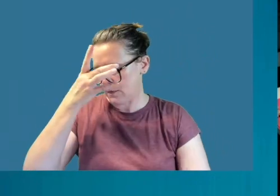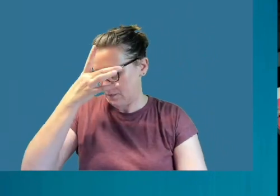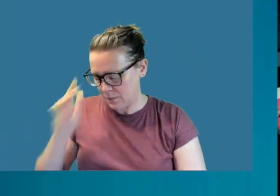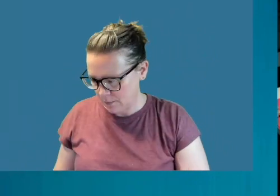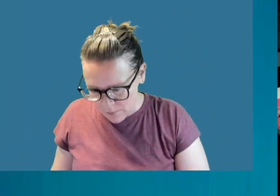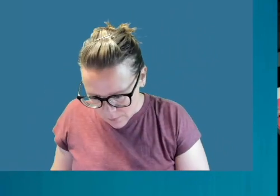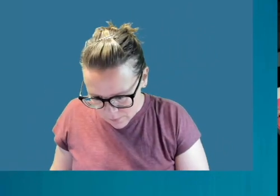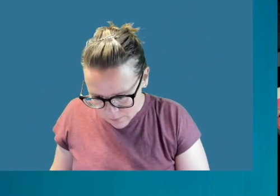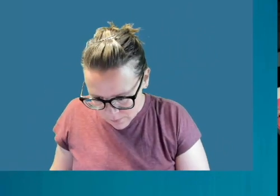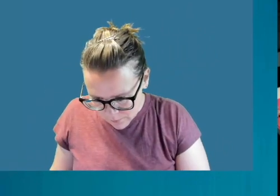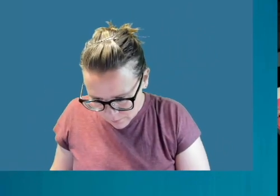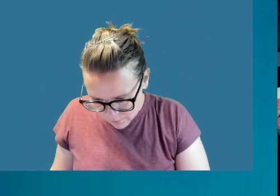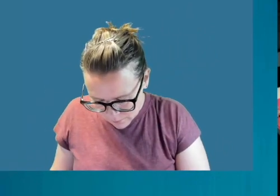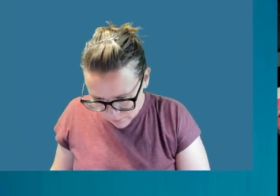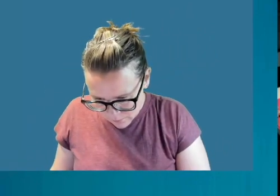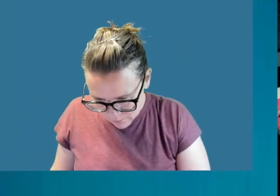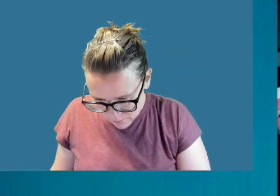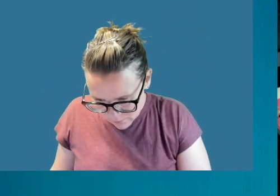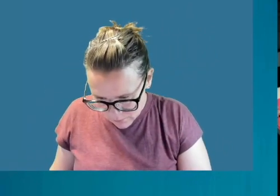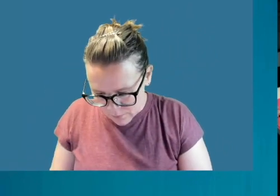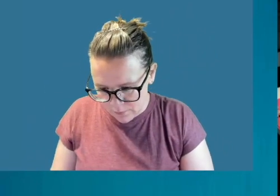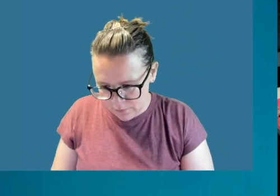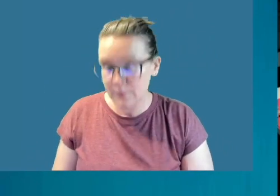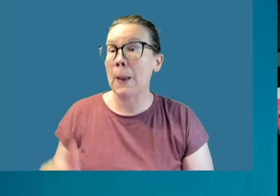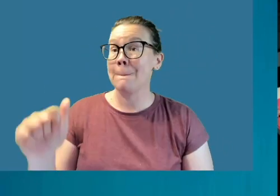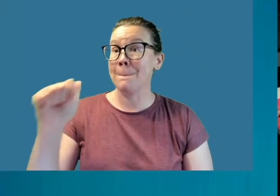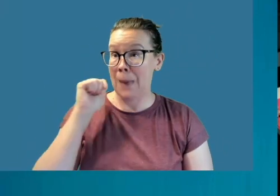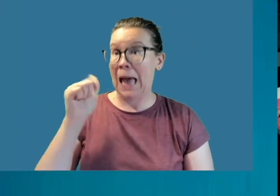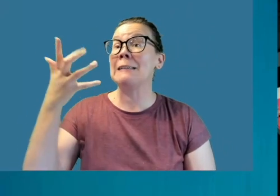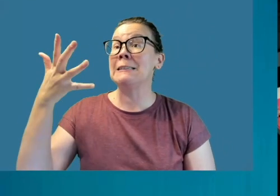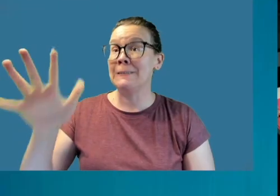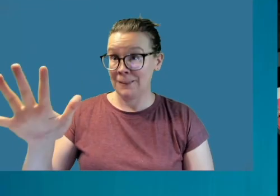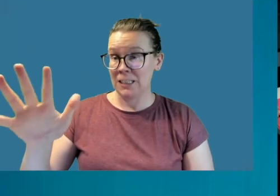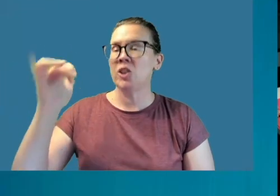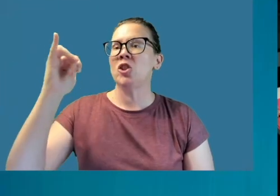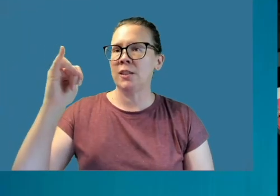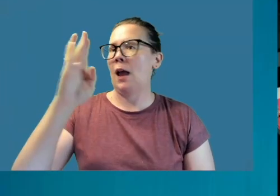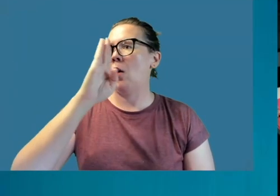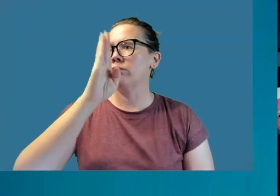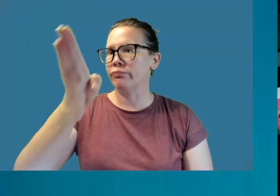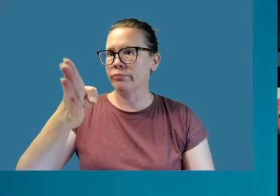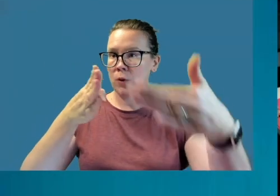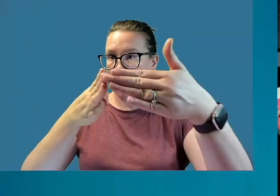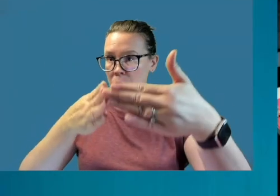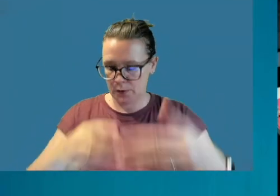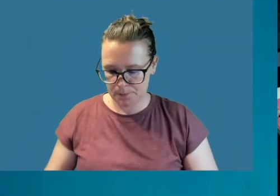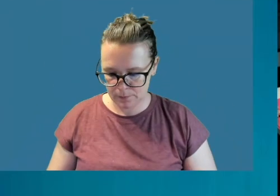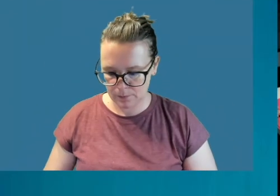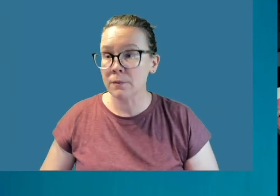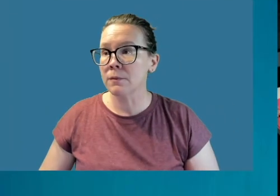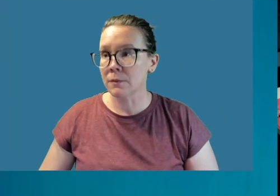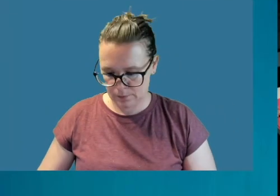Again, starting a little bit in front of the corner. Backstitch into the corner and then go straight along